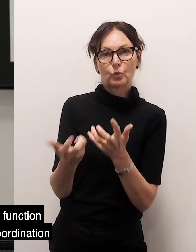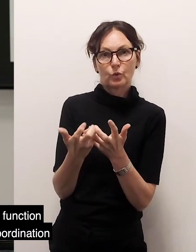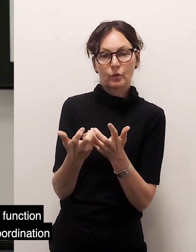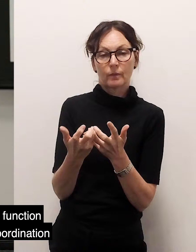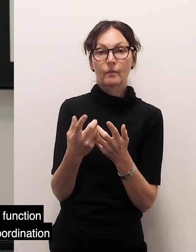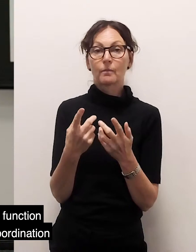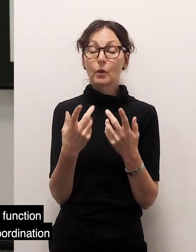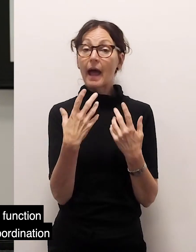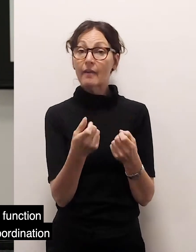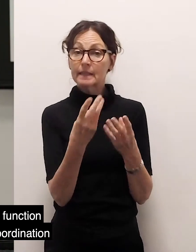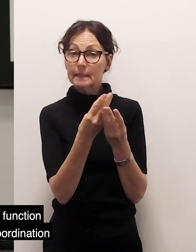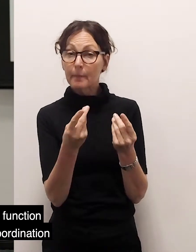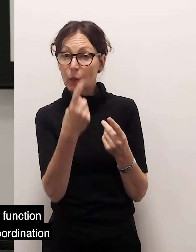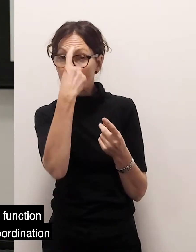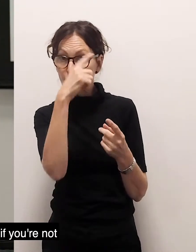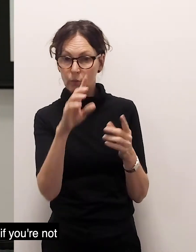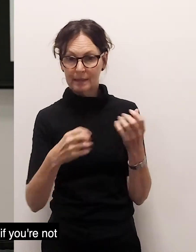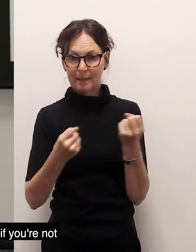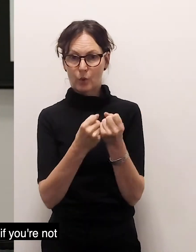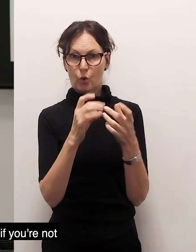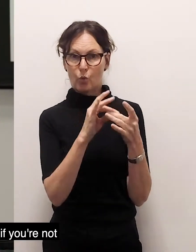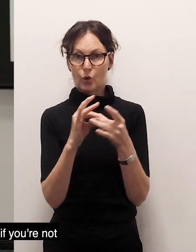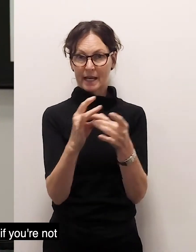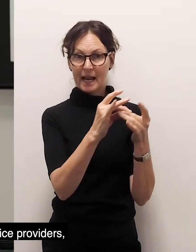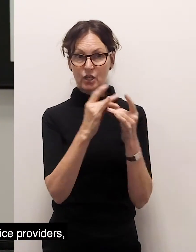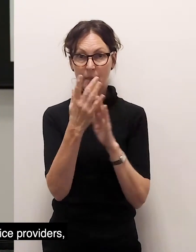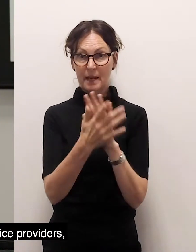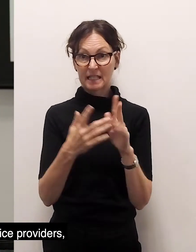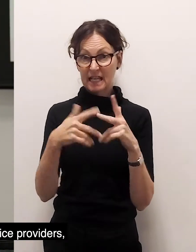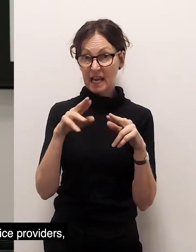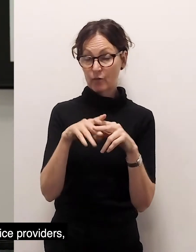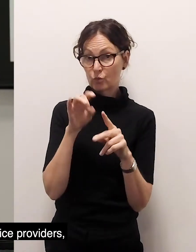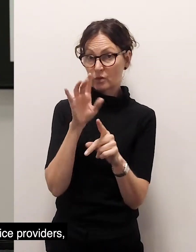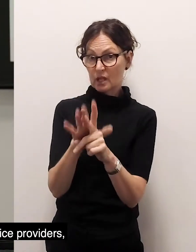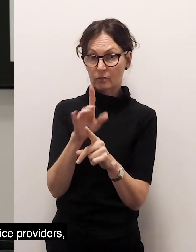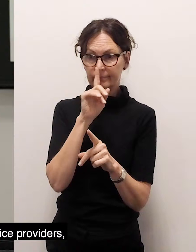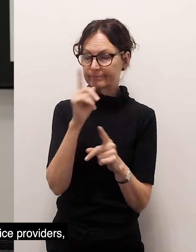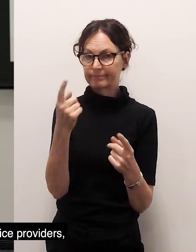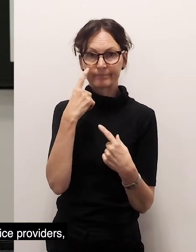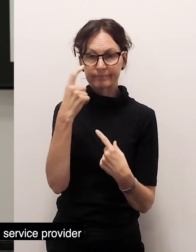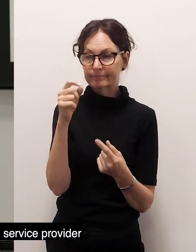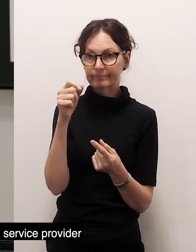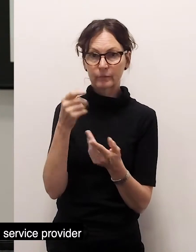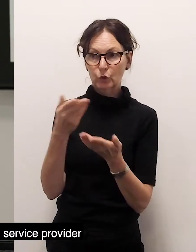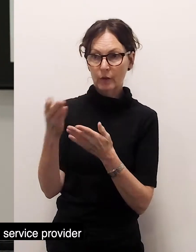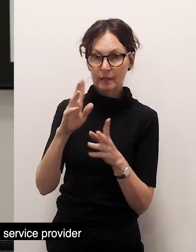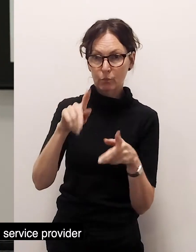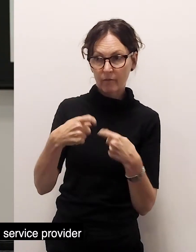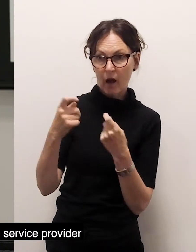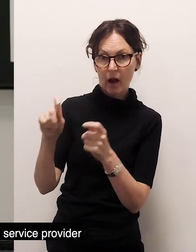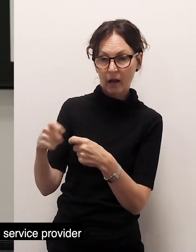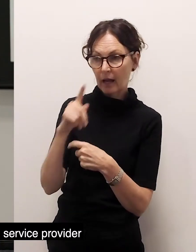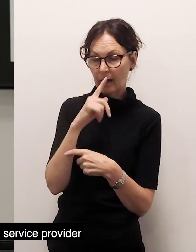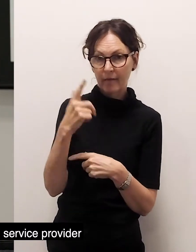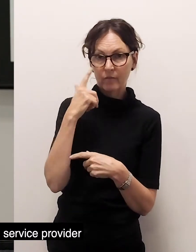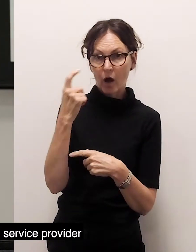is a function called support coordination who can help you if you're not able to find the service providers. But if you start with